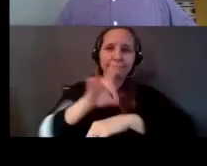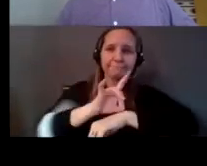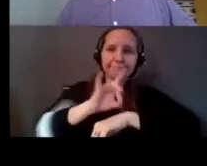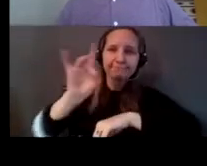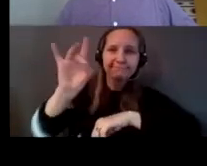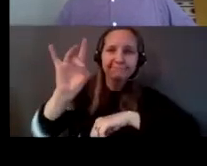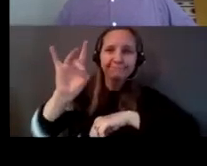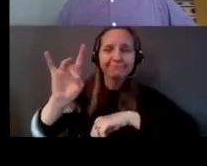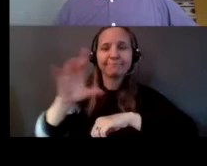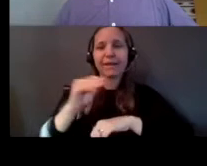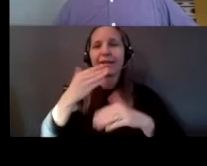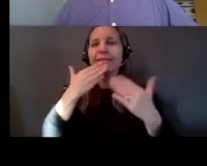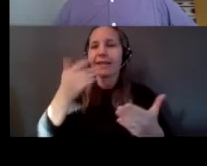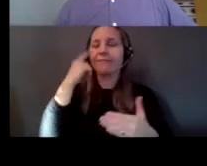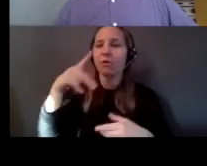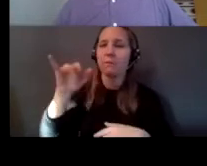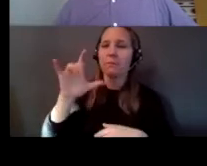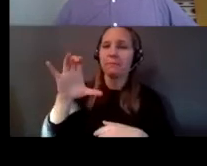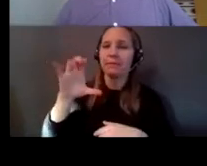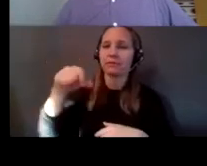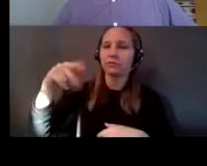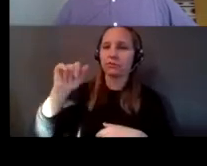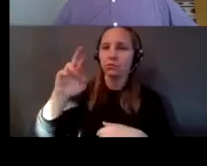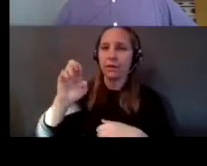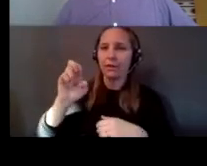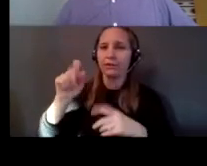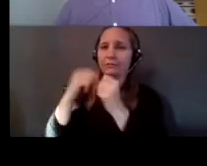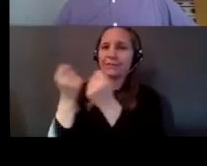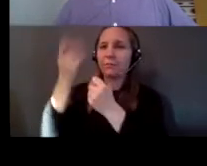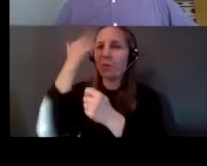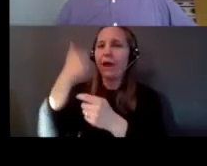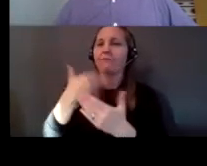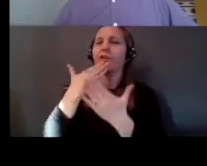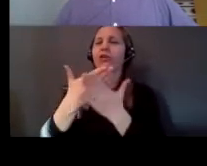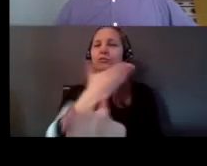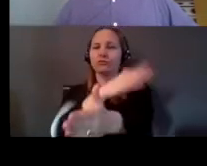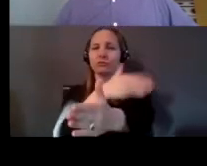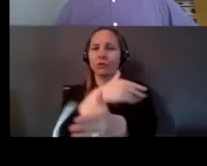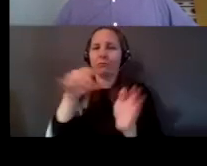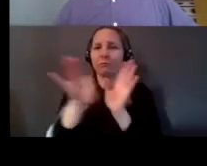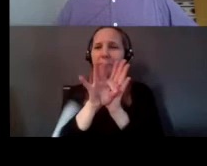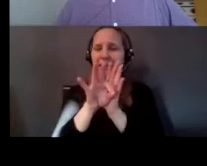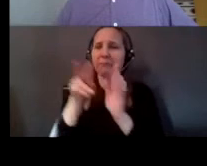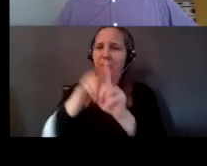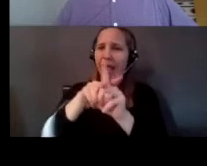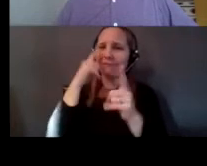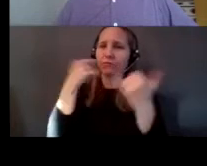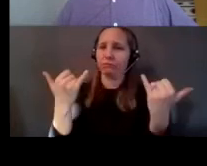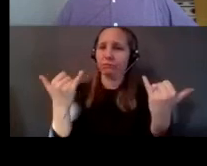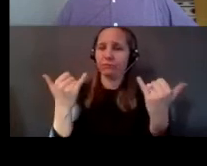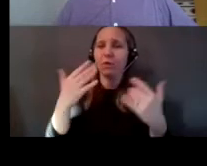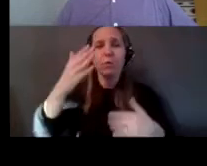thanks to the Public Square team for choosing a very relevant tune to get us started off. Welcome to Vancouver's Future